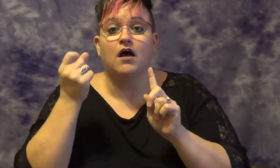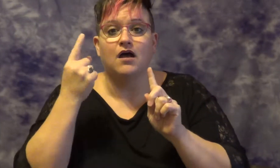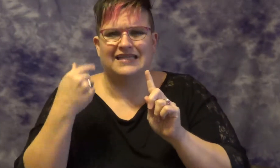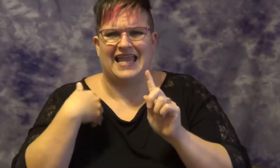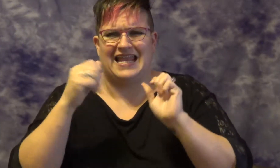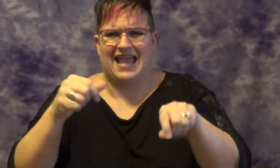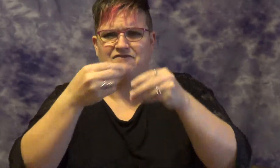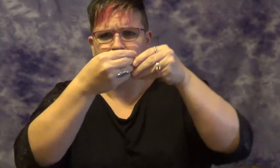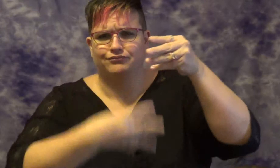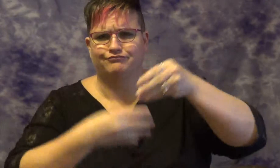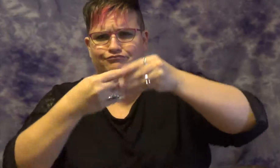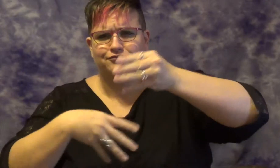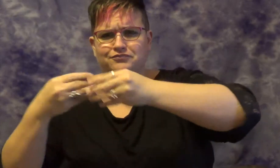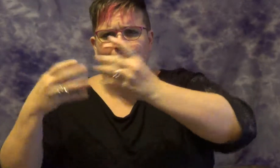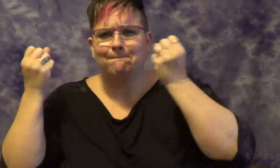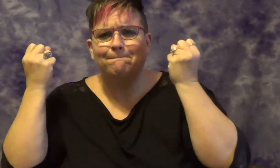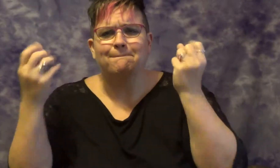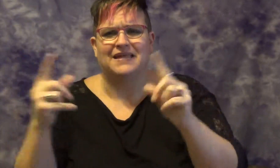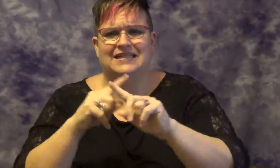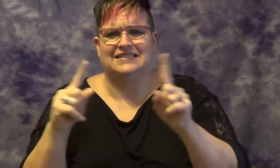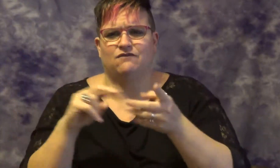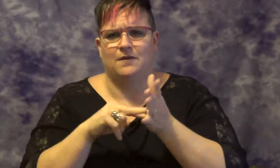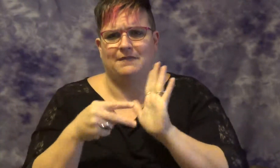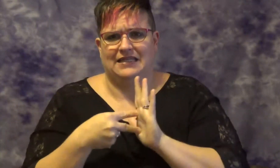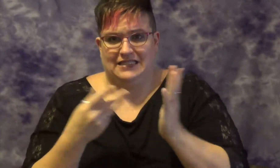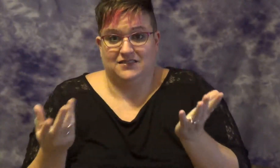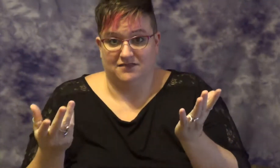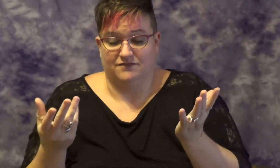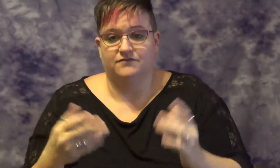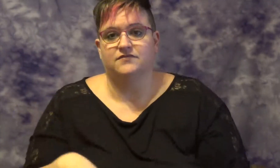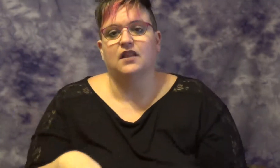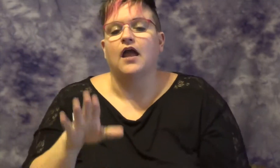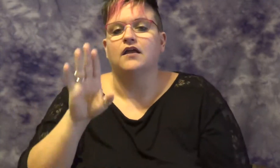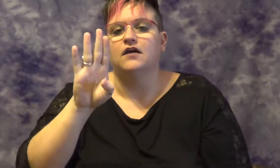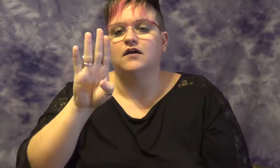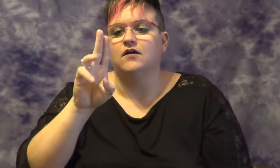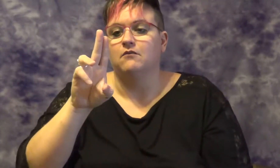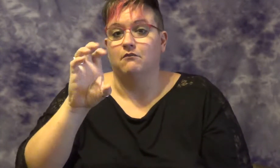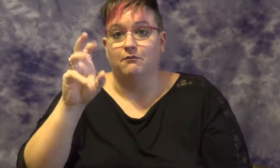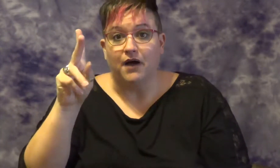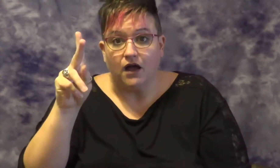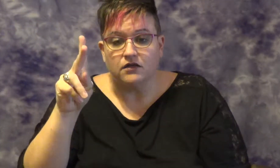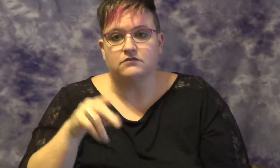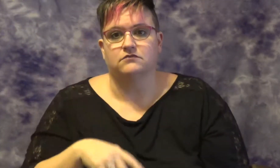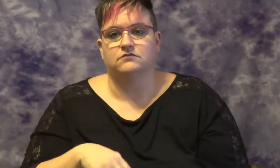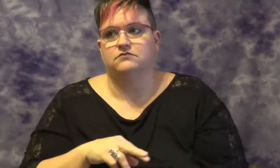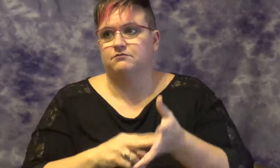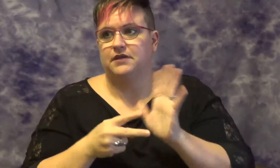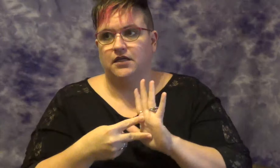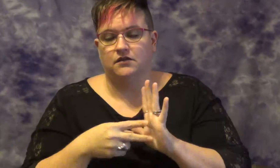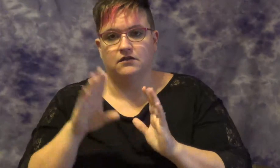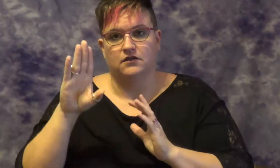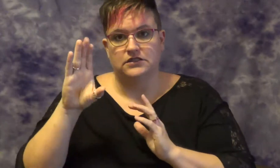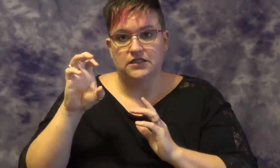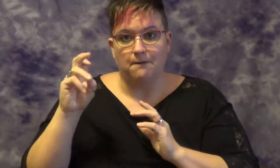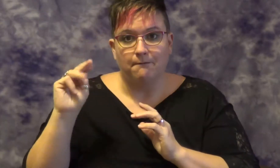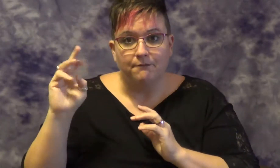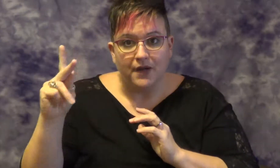meaning, but they can be used in more than one way. Like, for example, like buck,